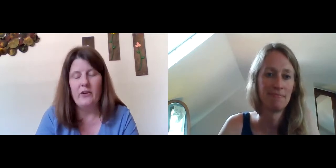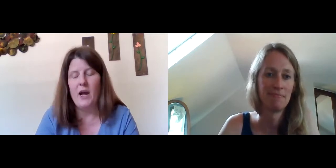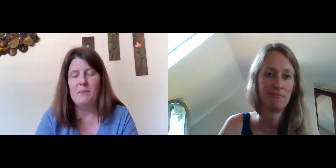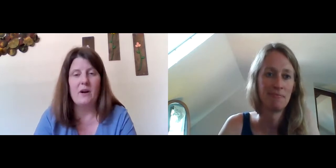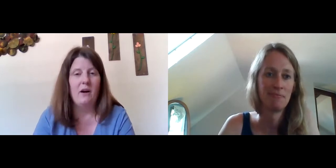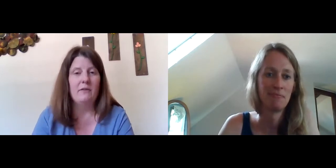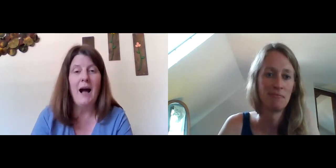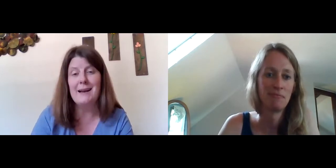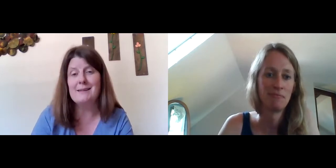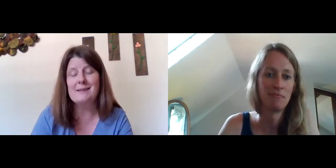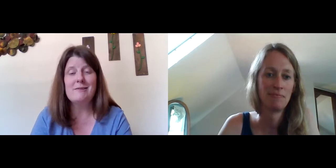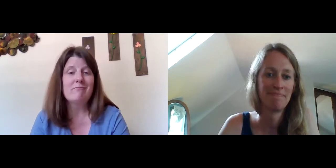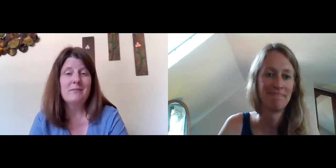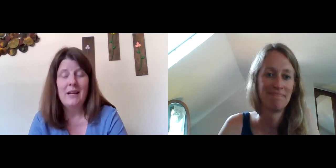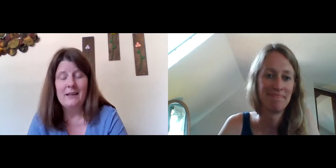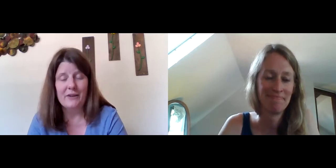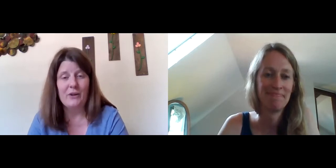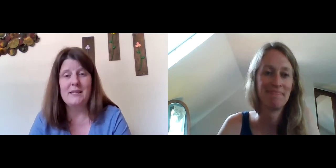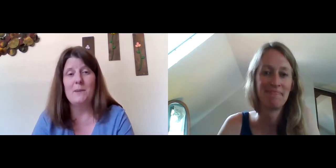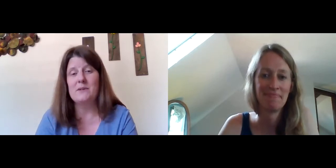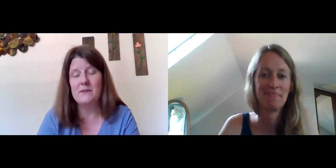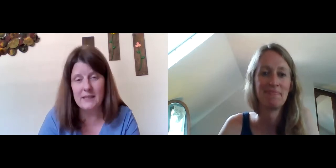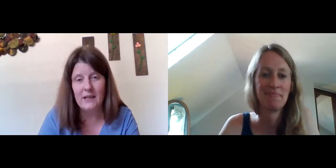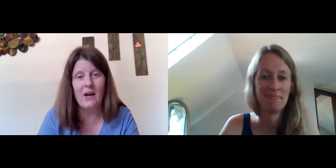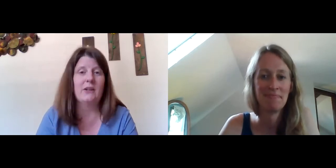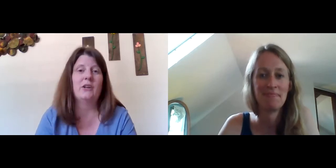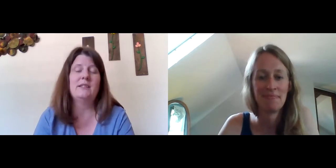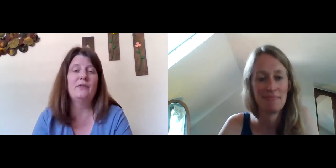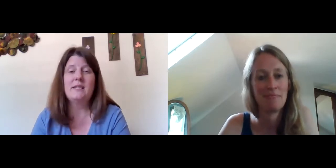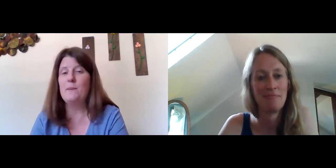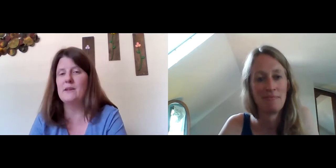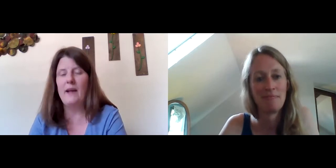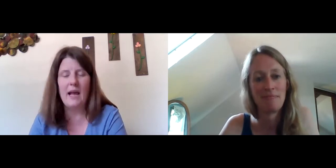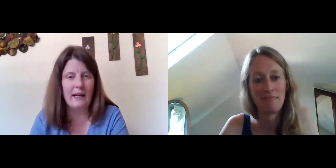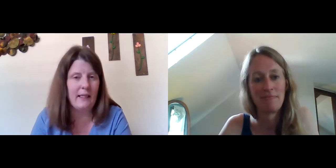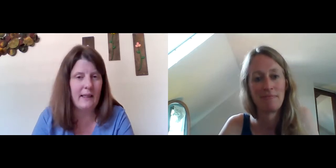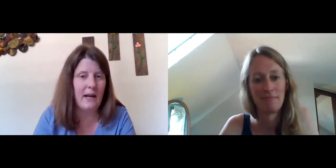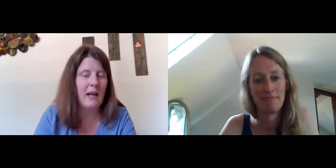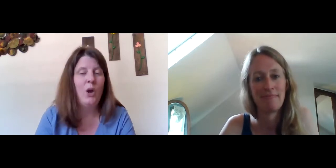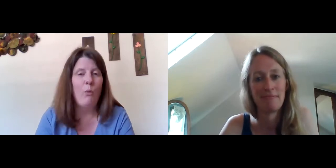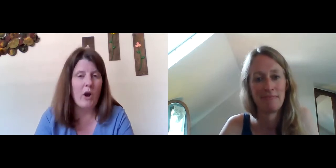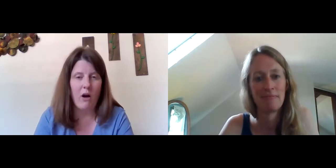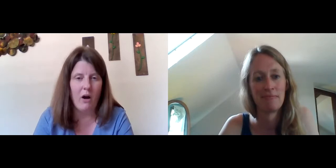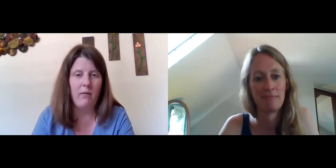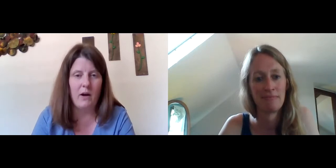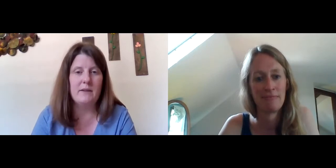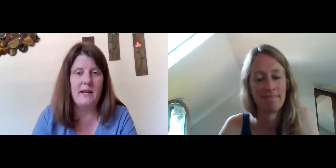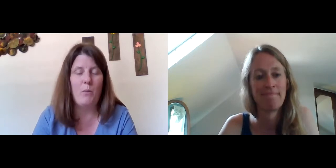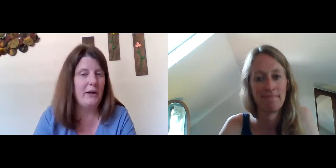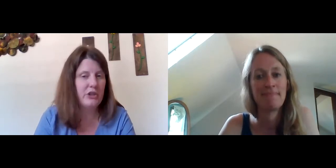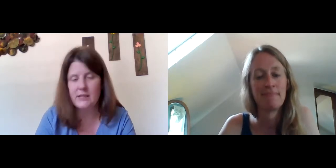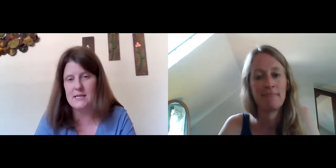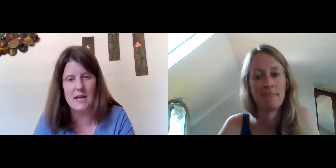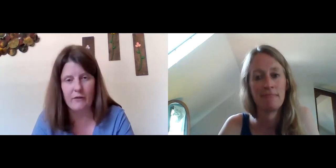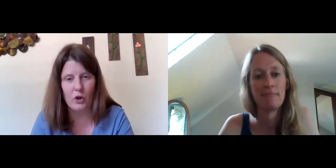different types of heights, different types of skin color, different types of anything, we are all loved the same